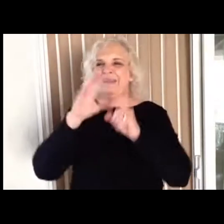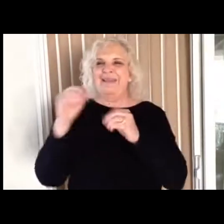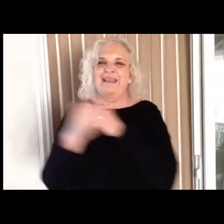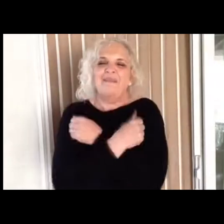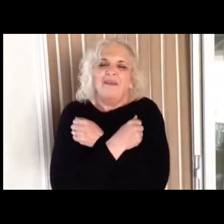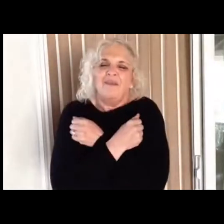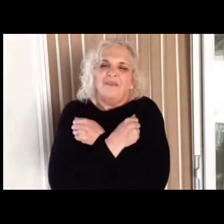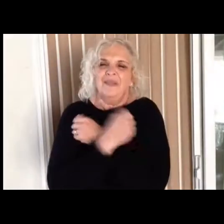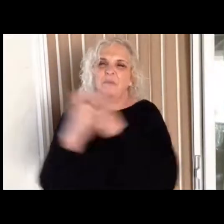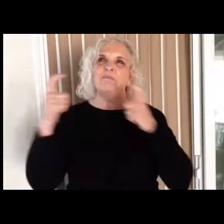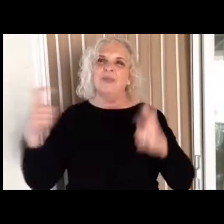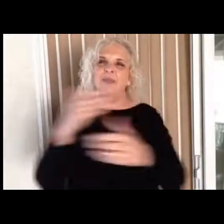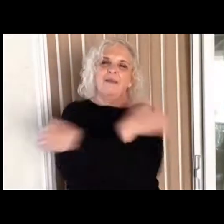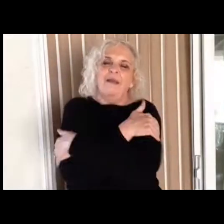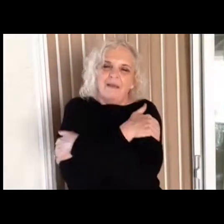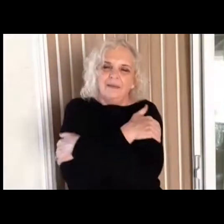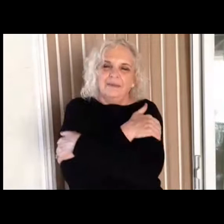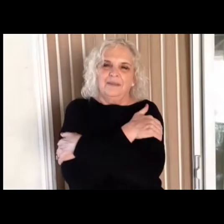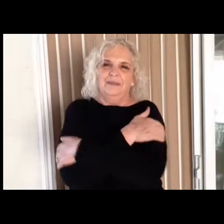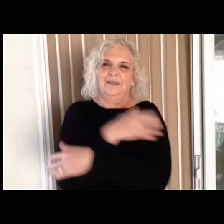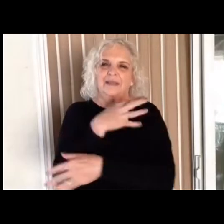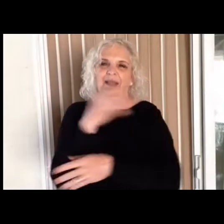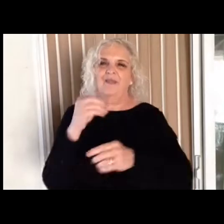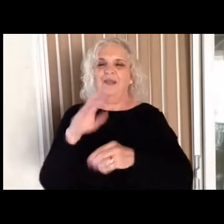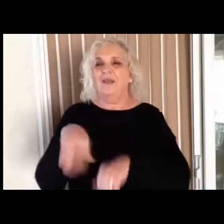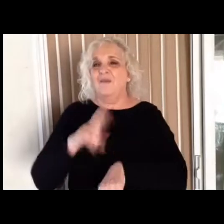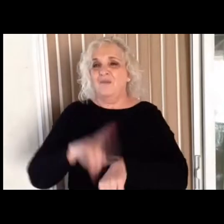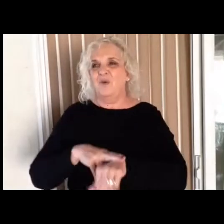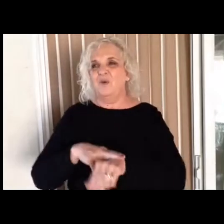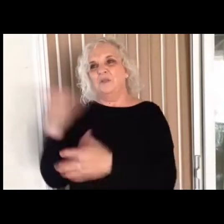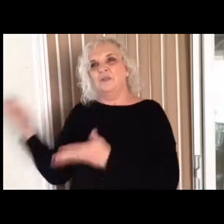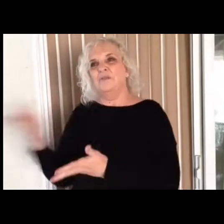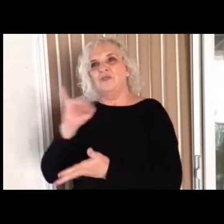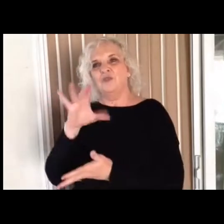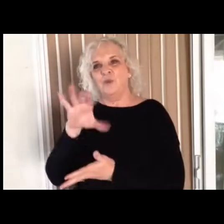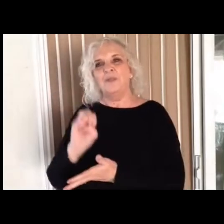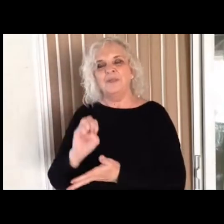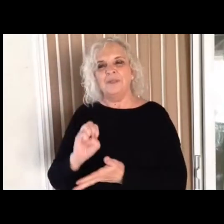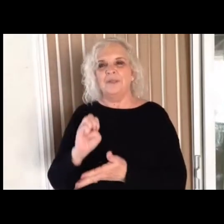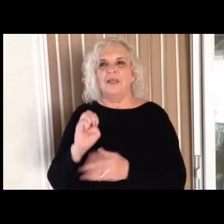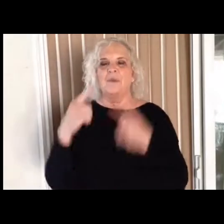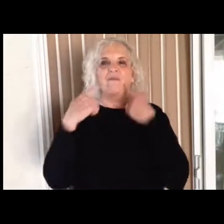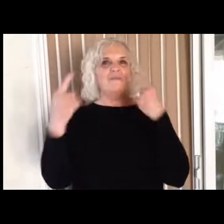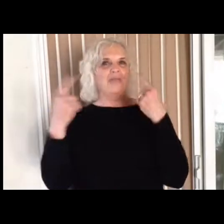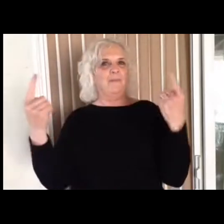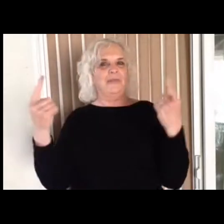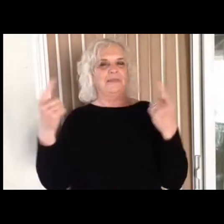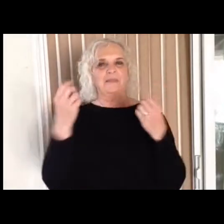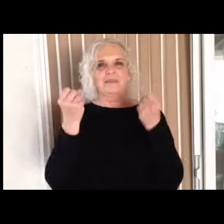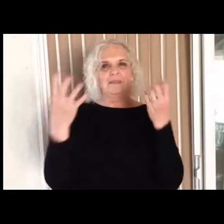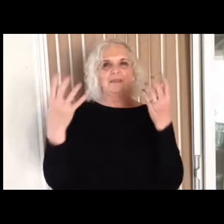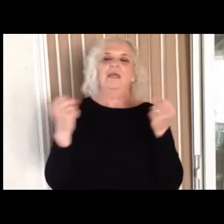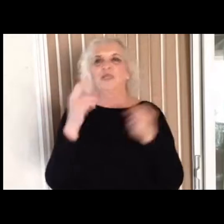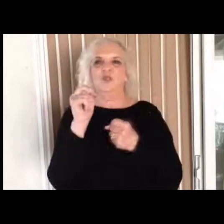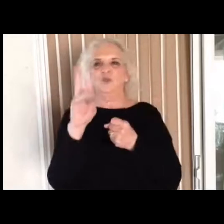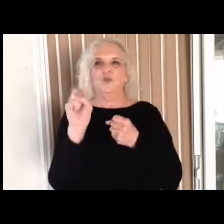big hugs. And of course, then there's Joyce being the most famous signing newscaster